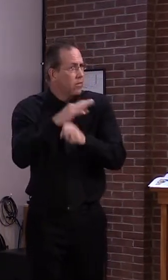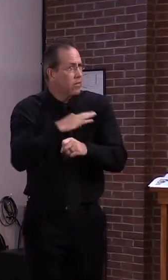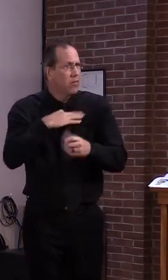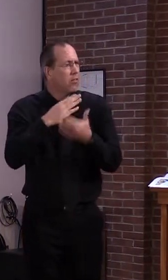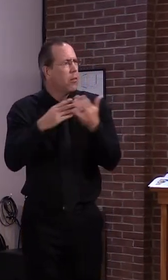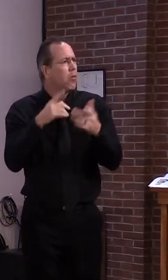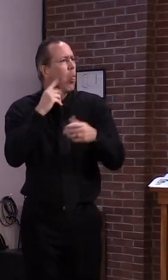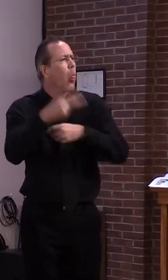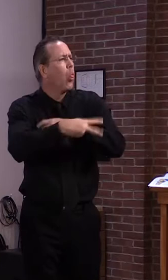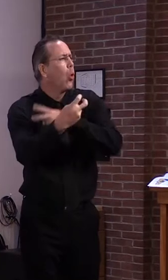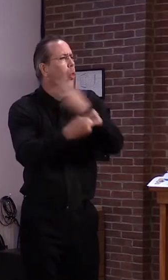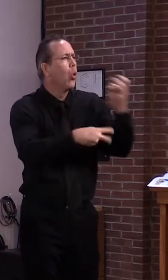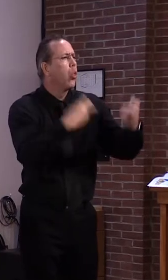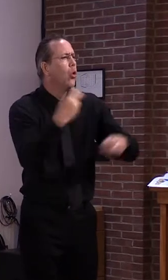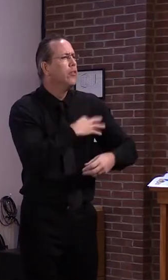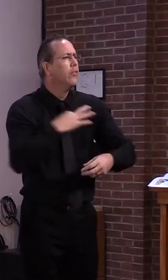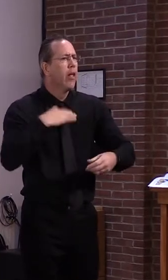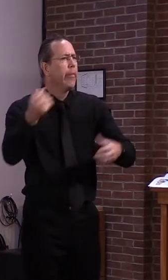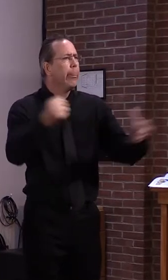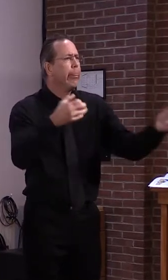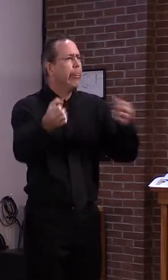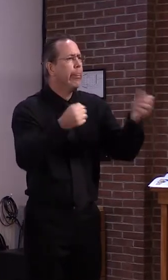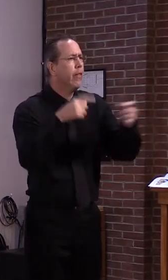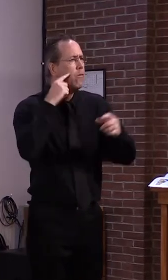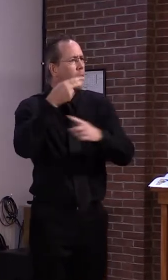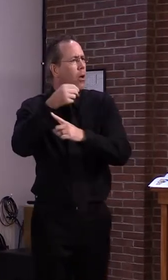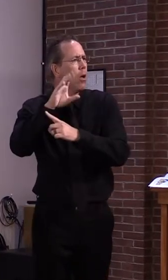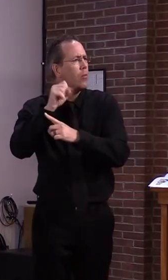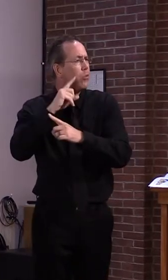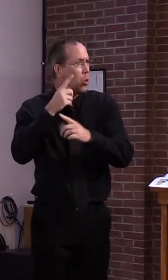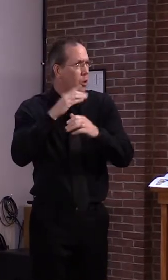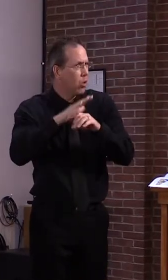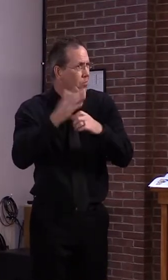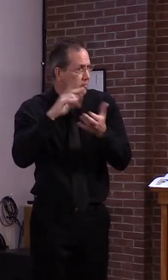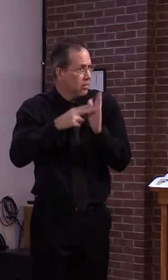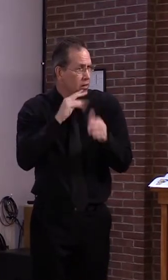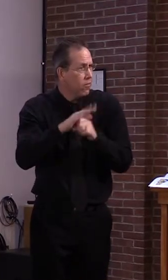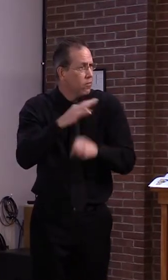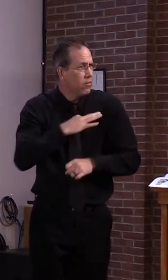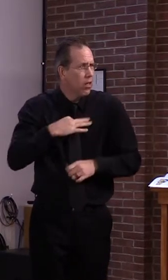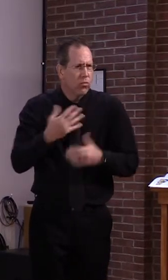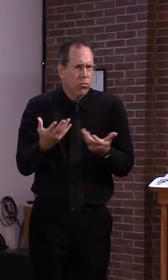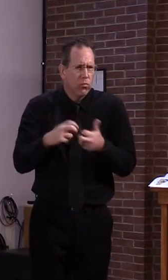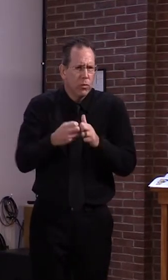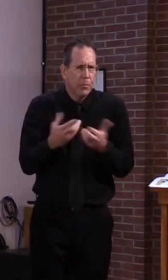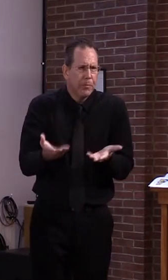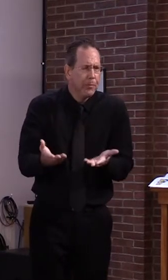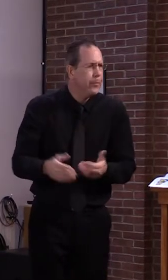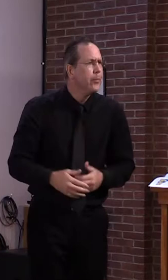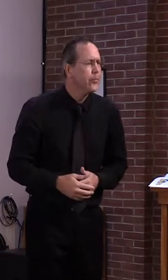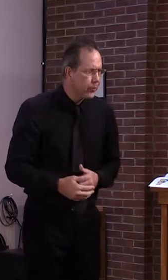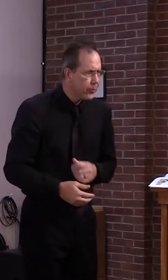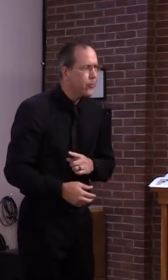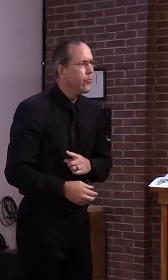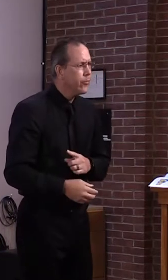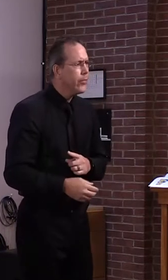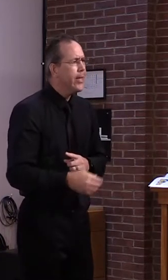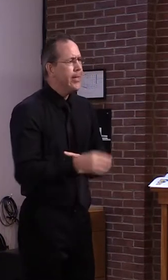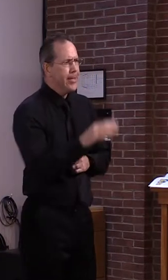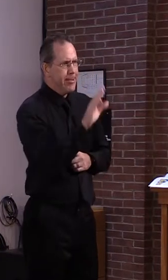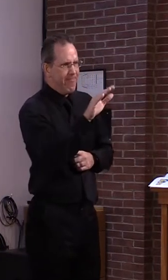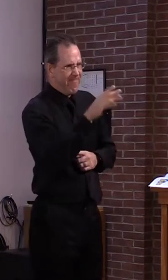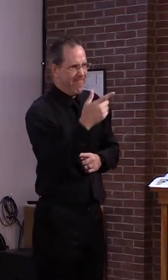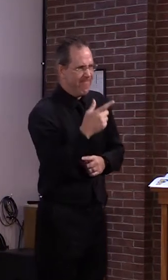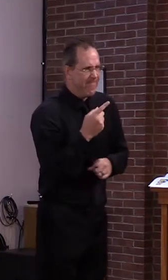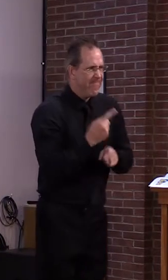Okay. Yeah, I think that's going to be our biggest challenge as we move forward. As I said last week, what we're trying to do is